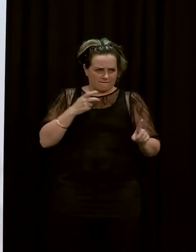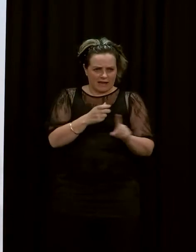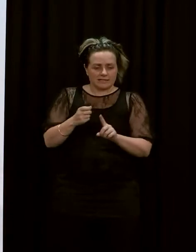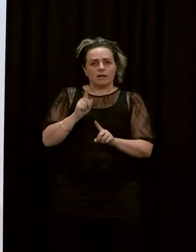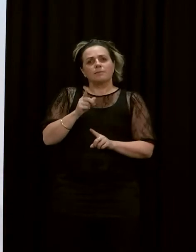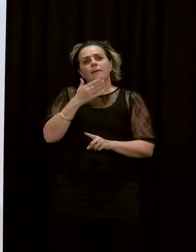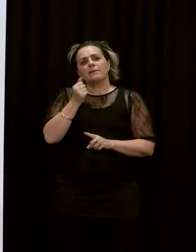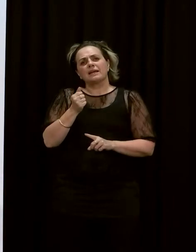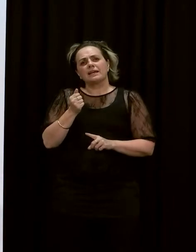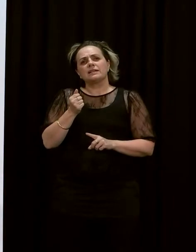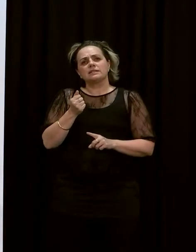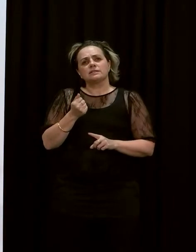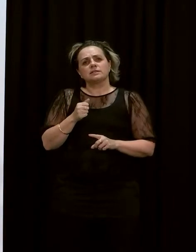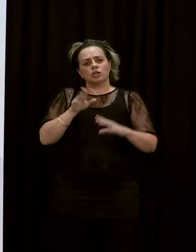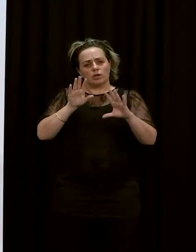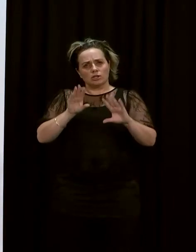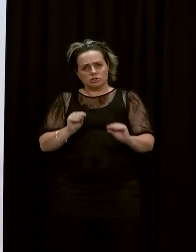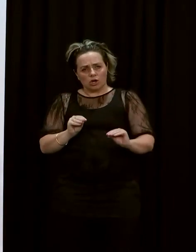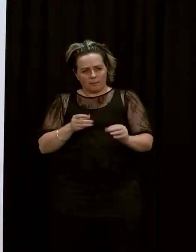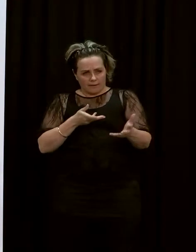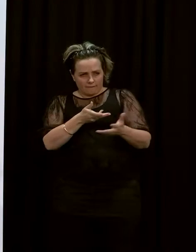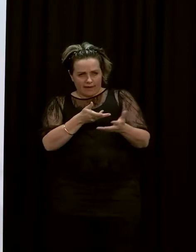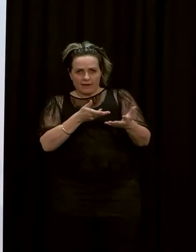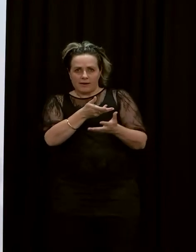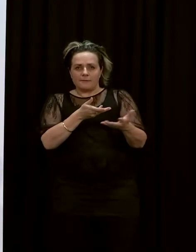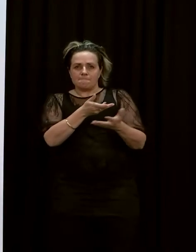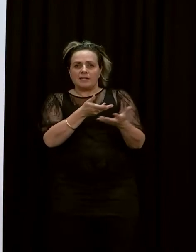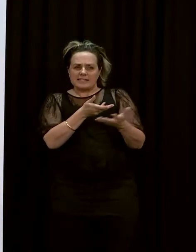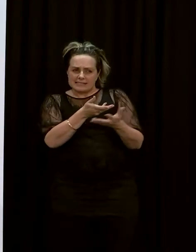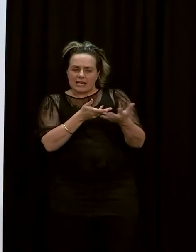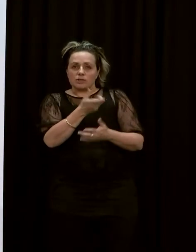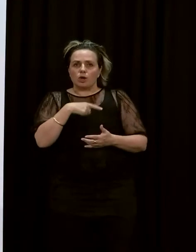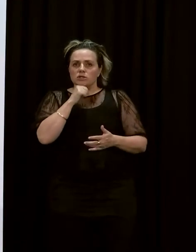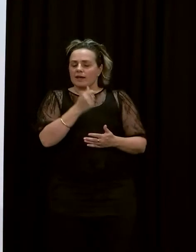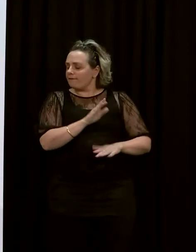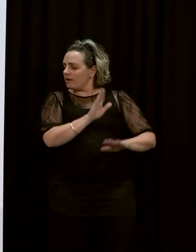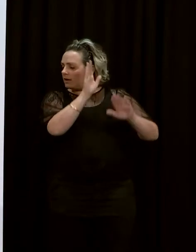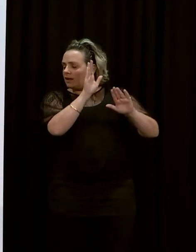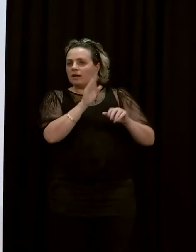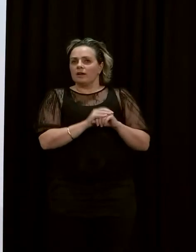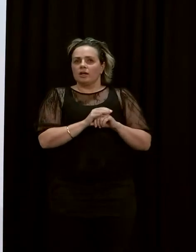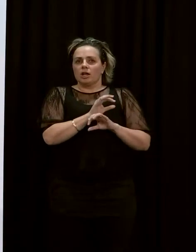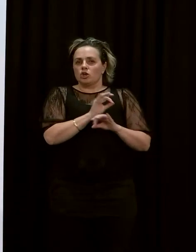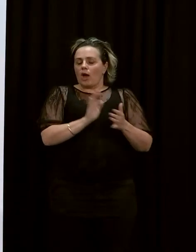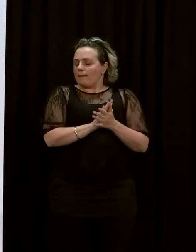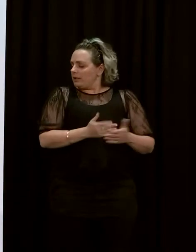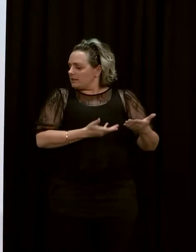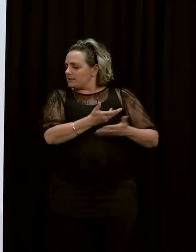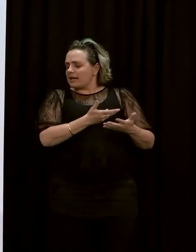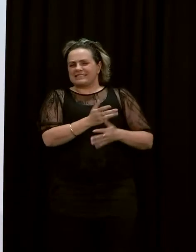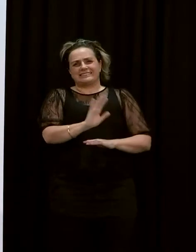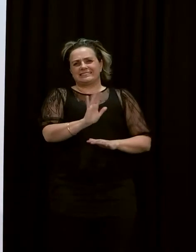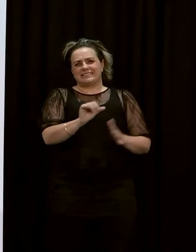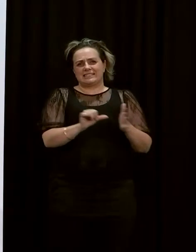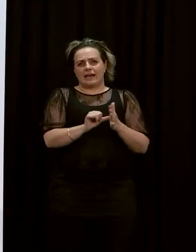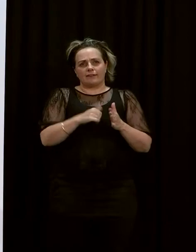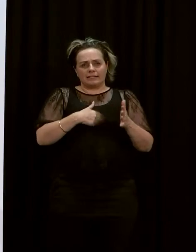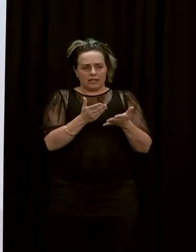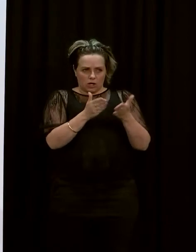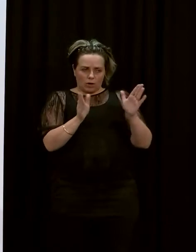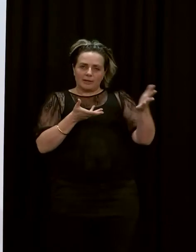to have a conversation with people, because that's how you move them. Putting up a wall and being unwilling to have that discussion makes it really hard. It's